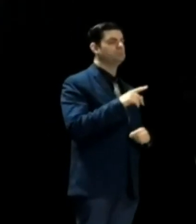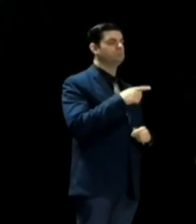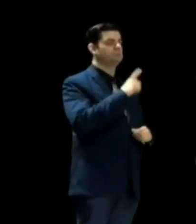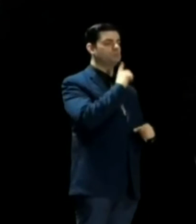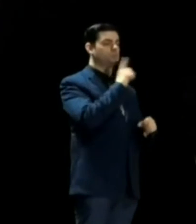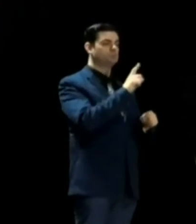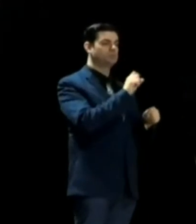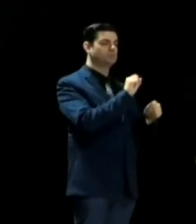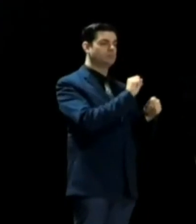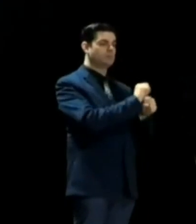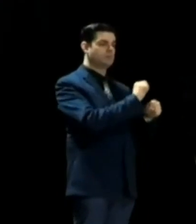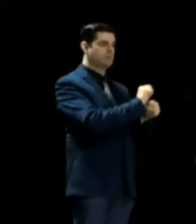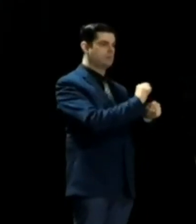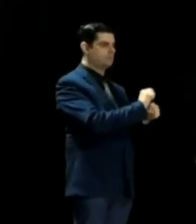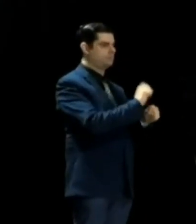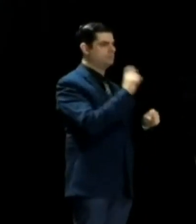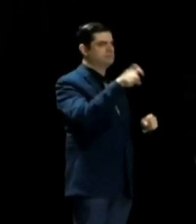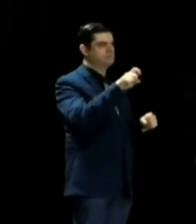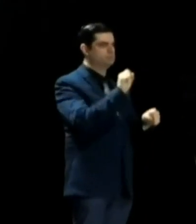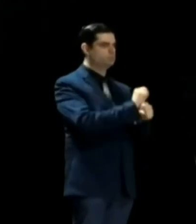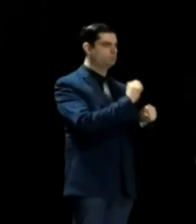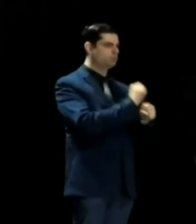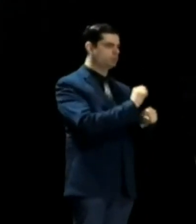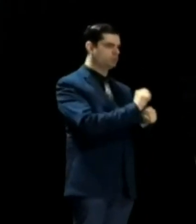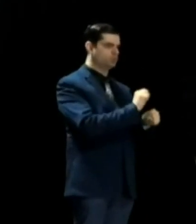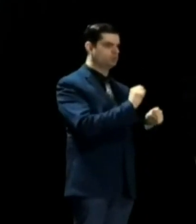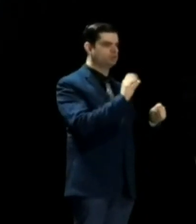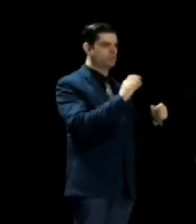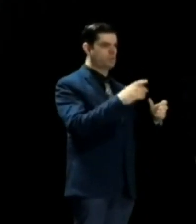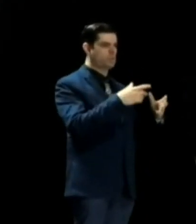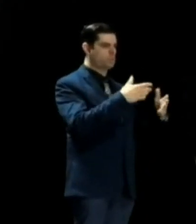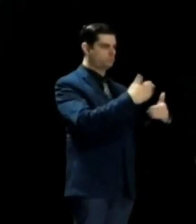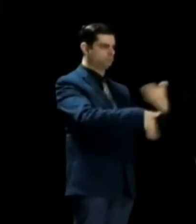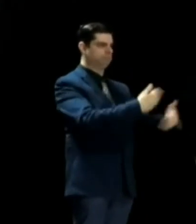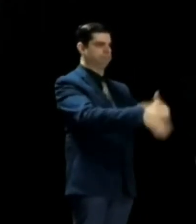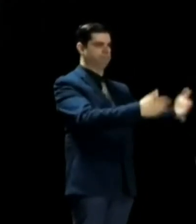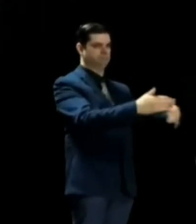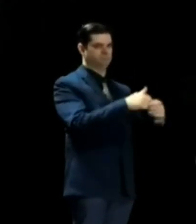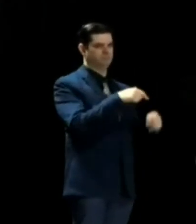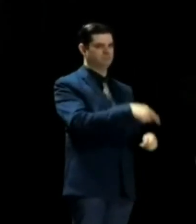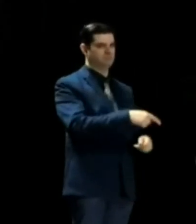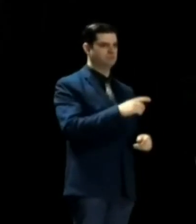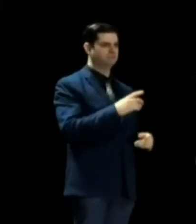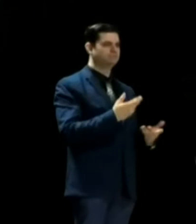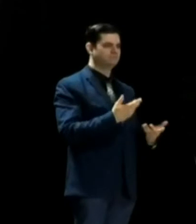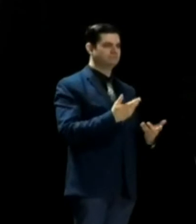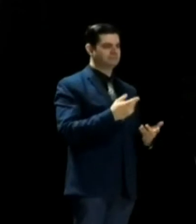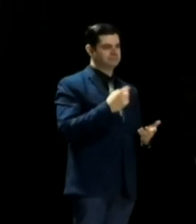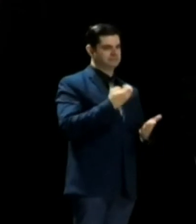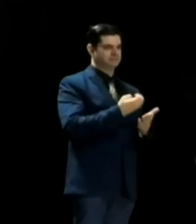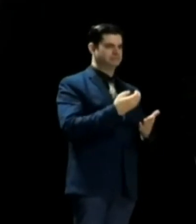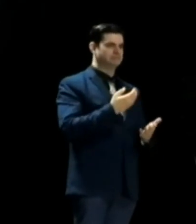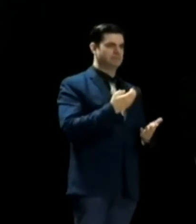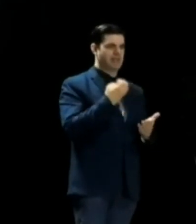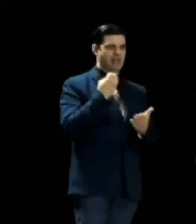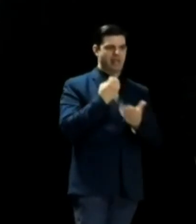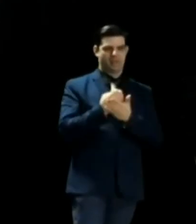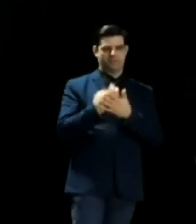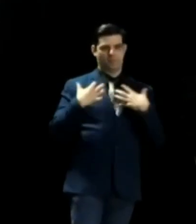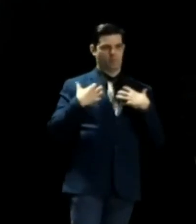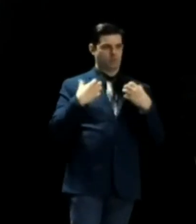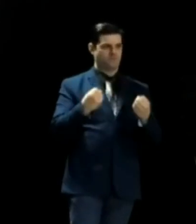demanding workforce talent. That's critical in the process of a recovery. In addition to that, we're talking